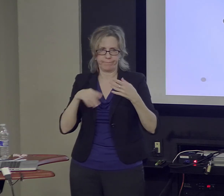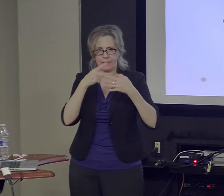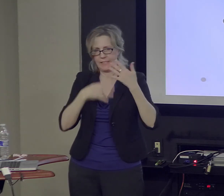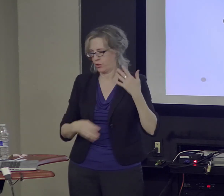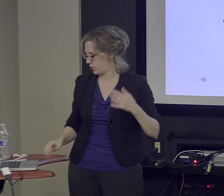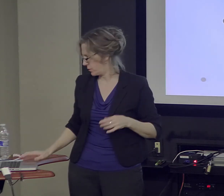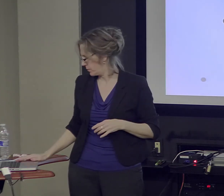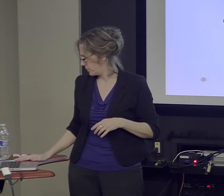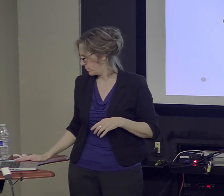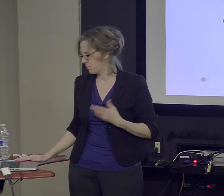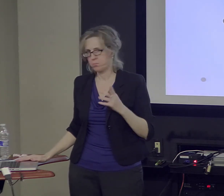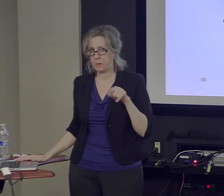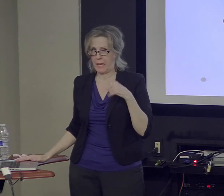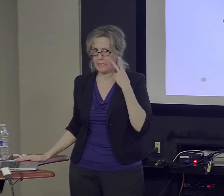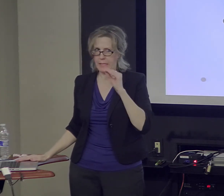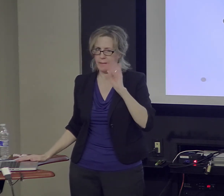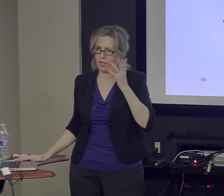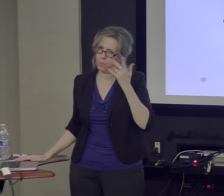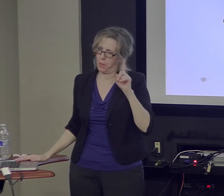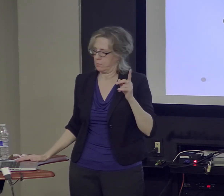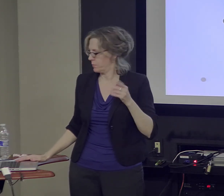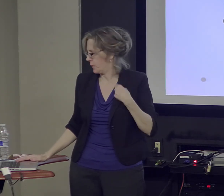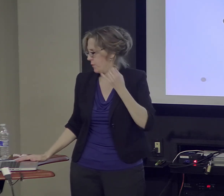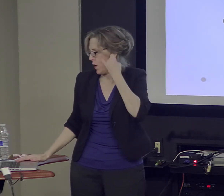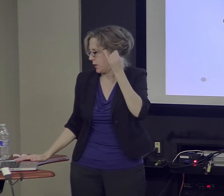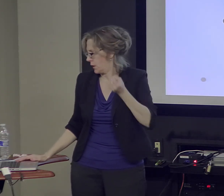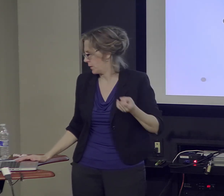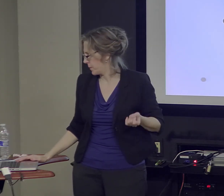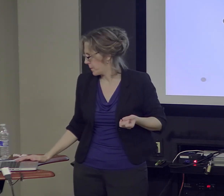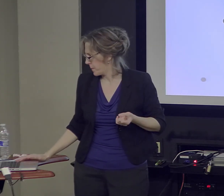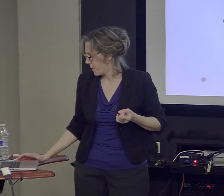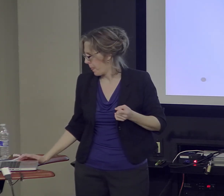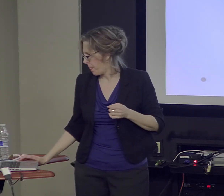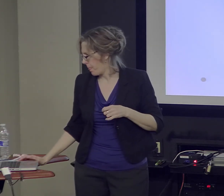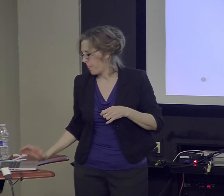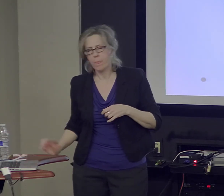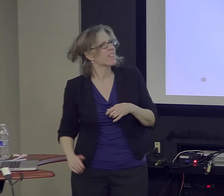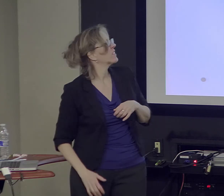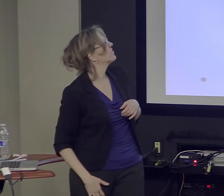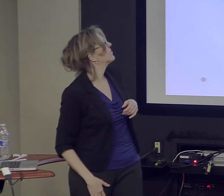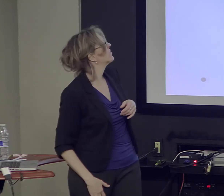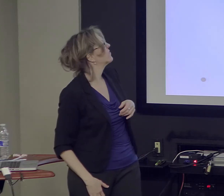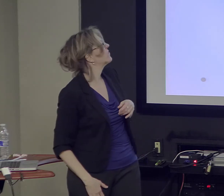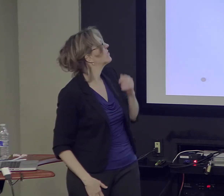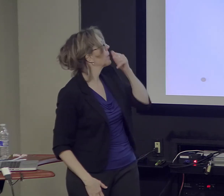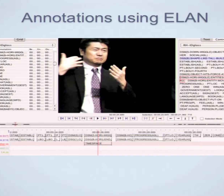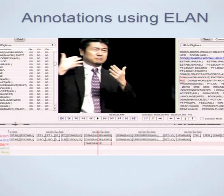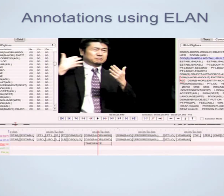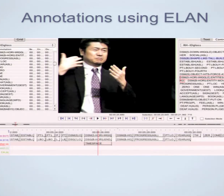computer to show you this software, this Elon software.